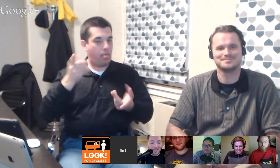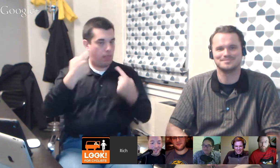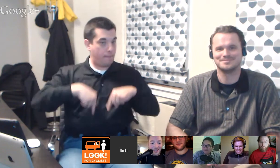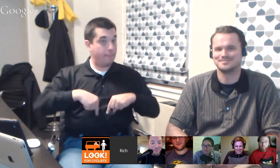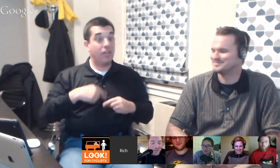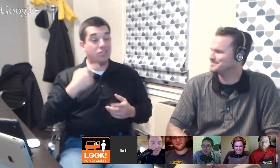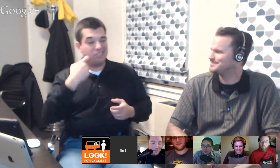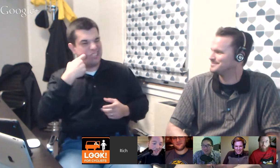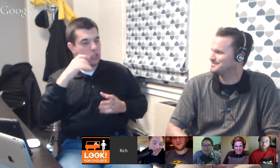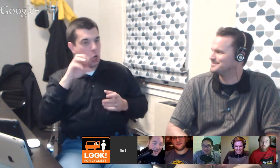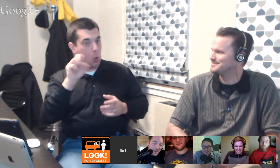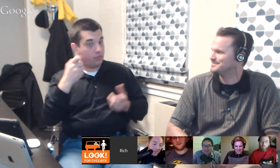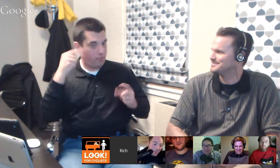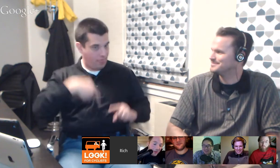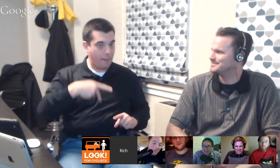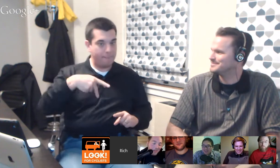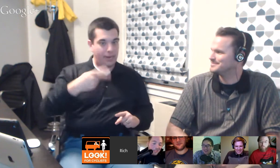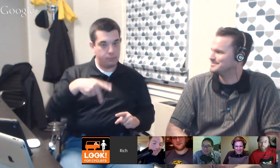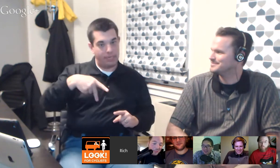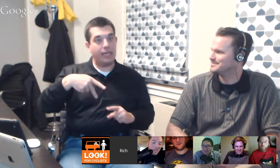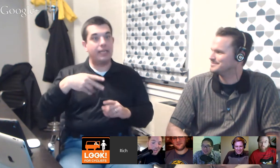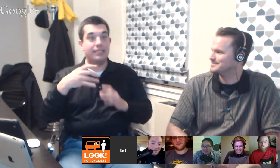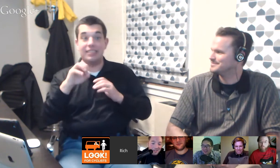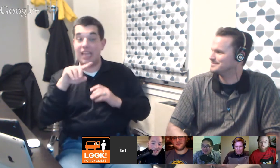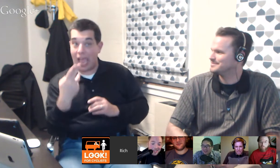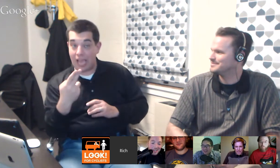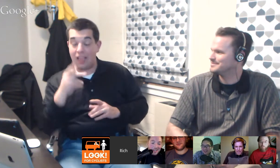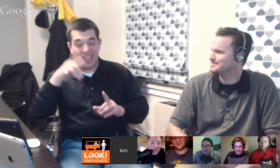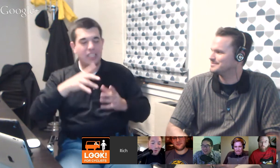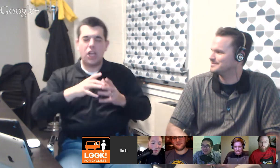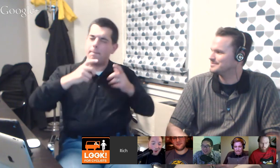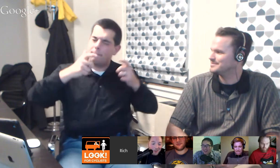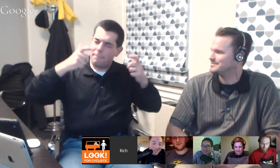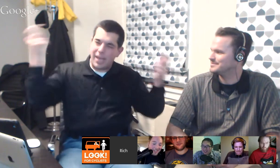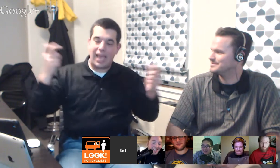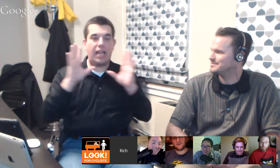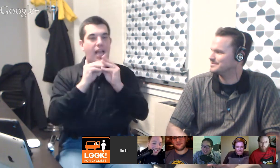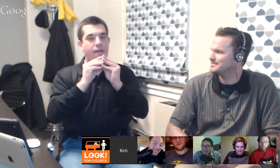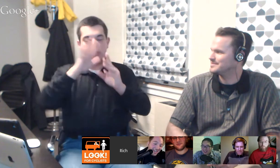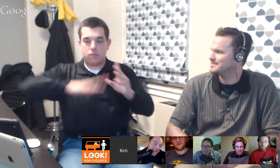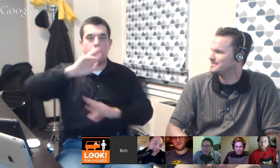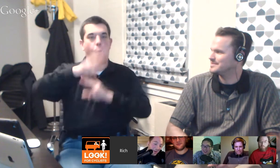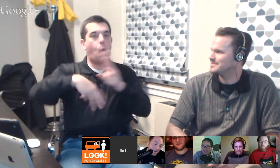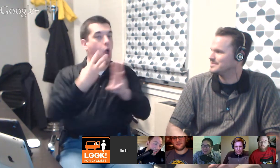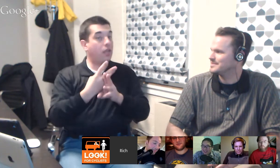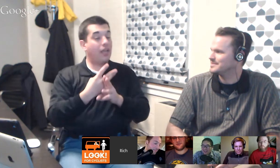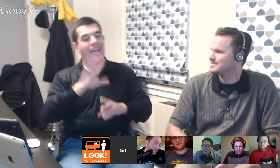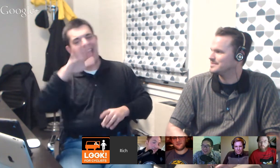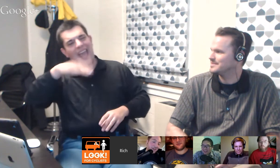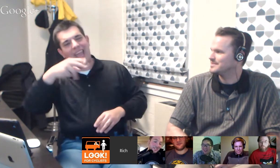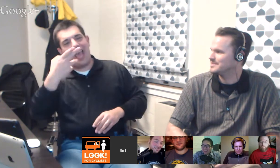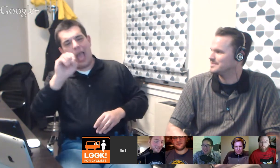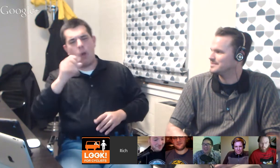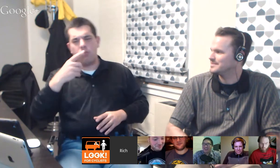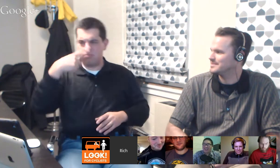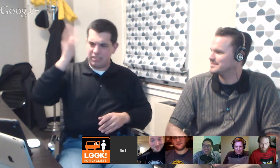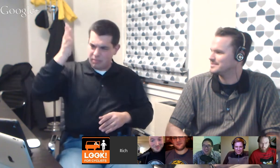that today, that PHP Tech, one of the biggest PHP conferences in the entire world, just said, hey, why don't you come speak for